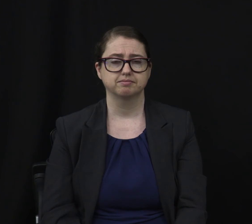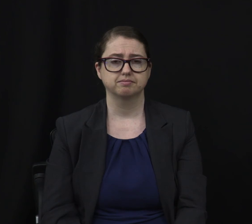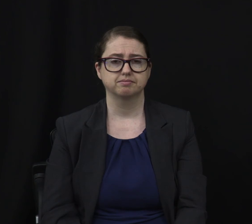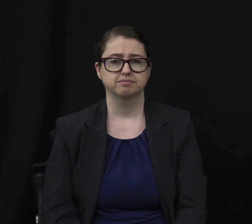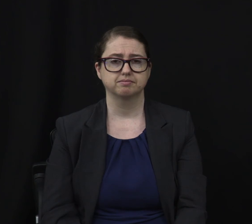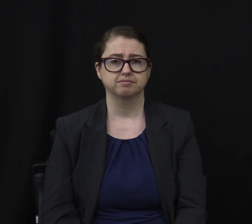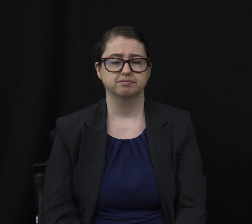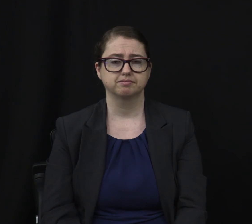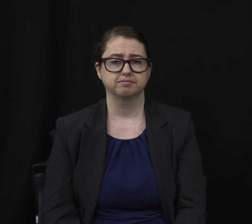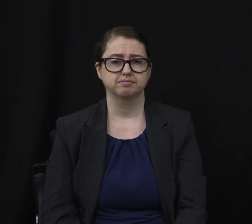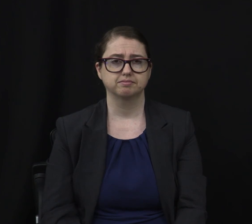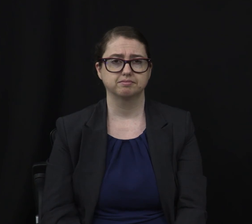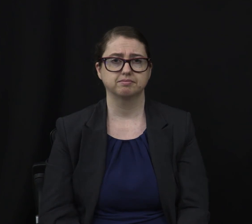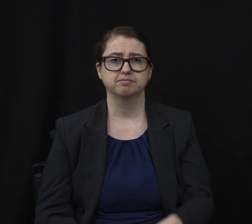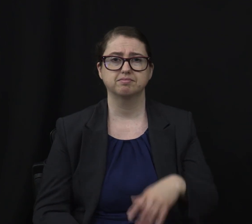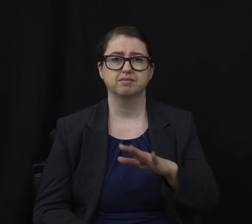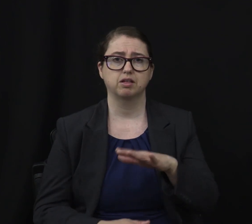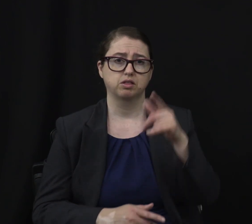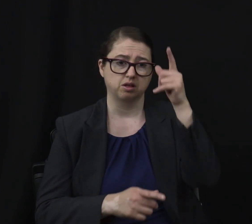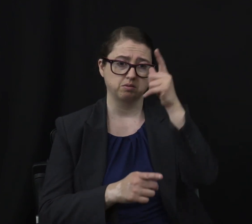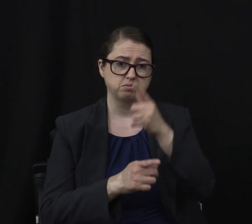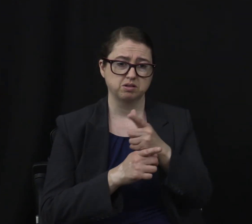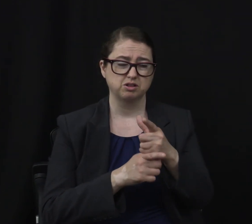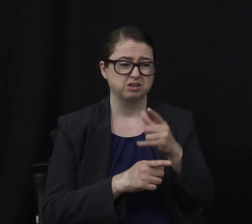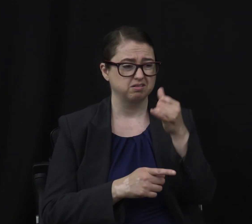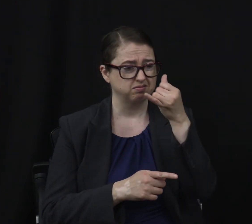disbelieving the words and the promises of God,